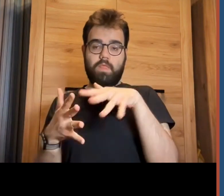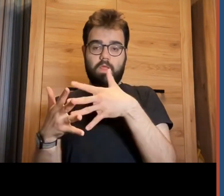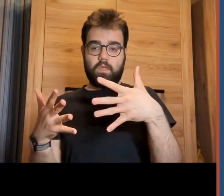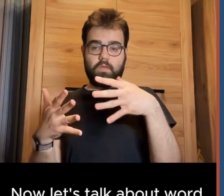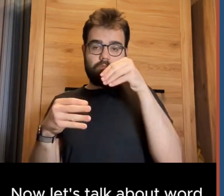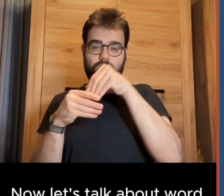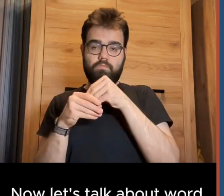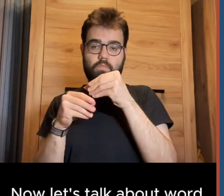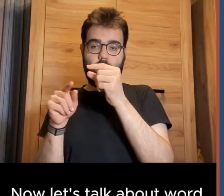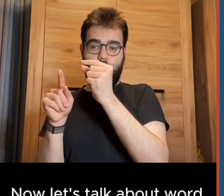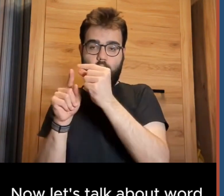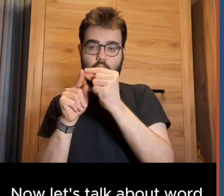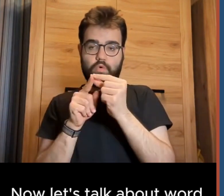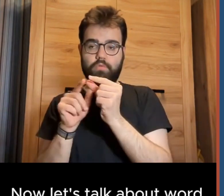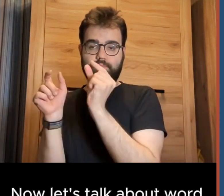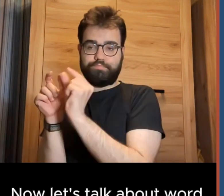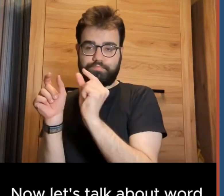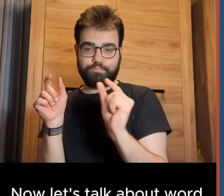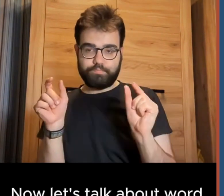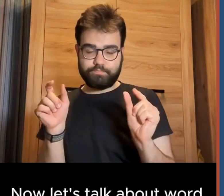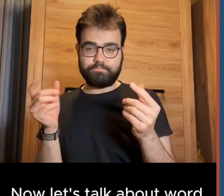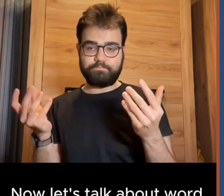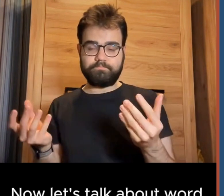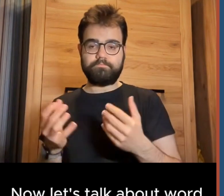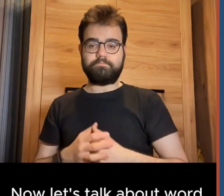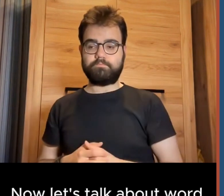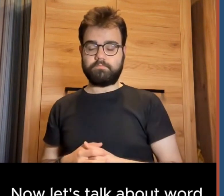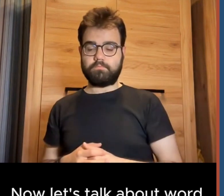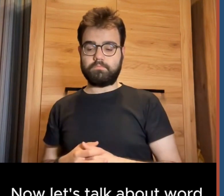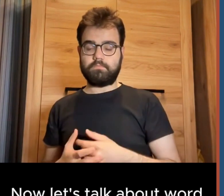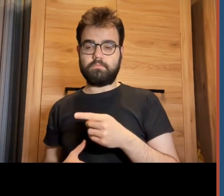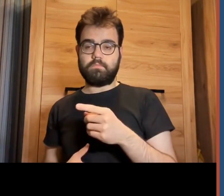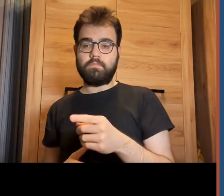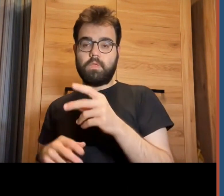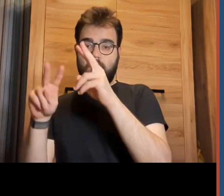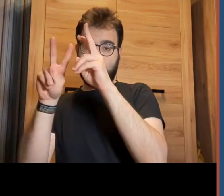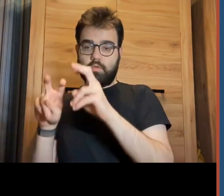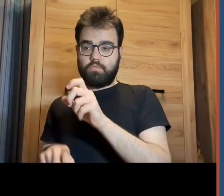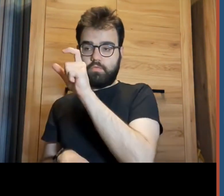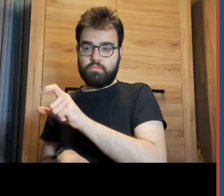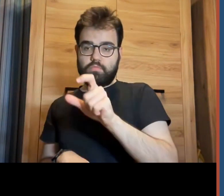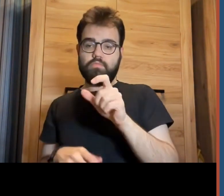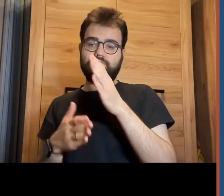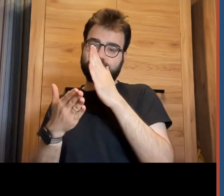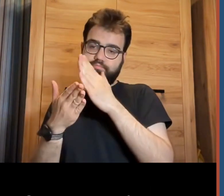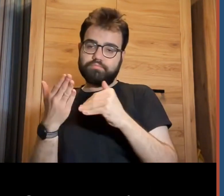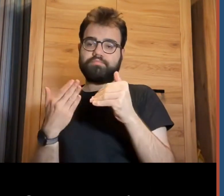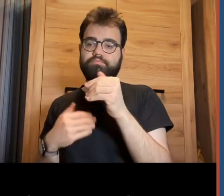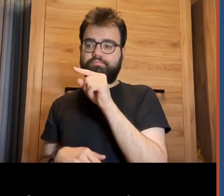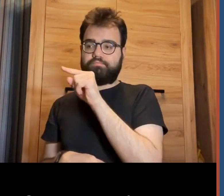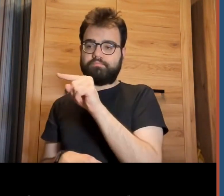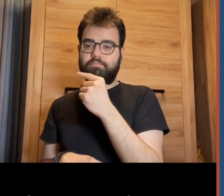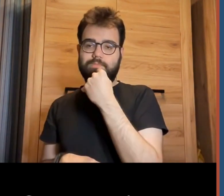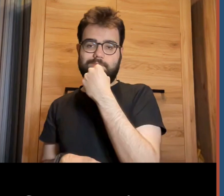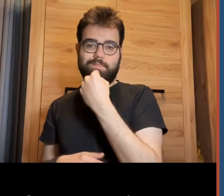example. So we'll walk through some of the topics related to sign language grammar.